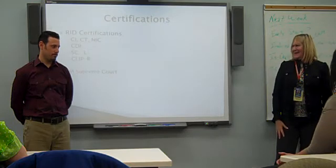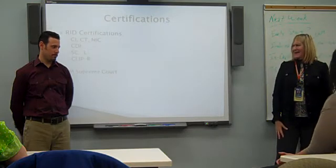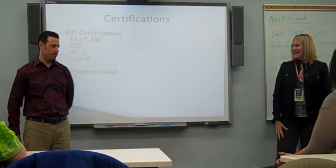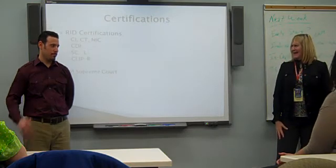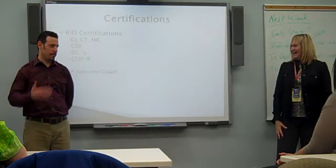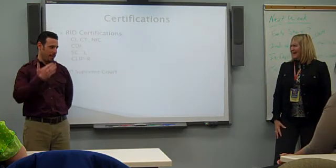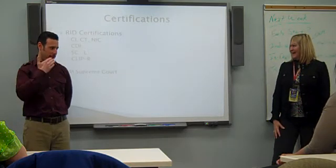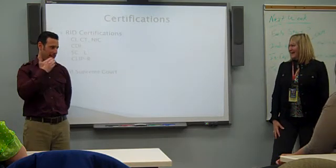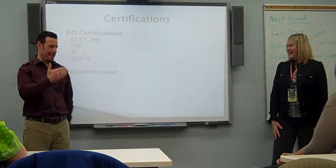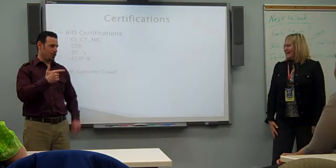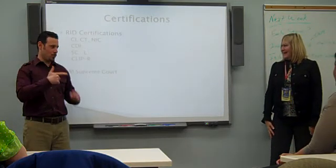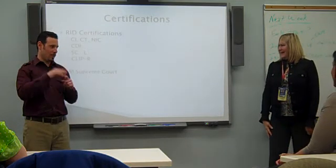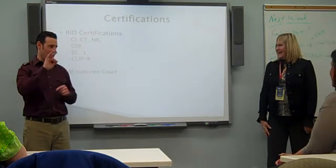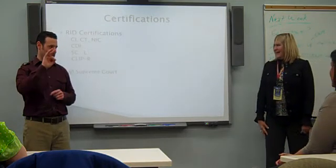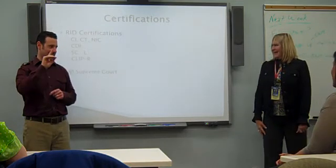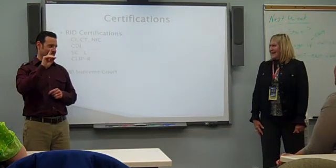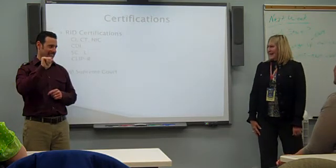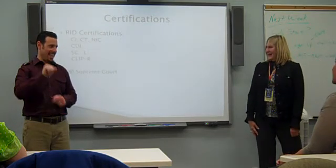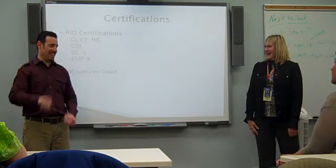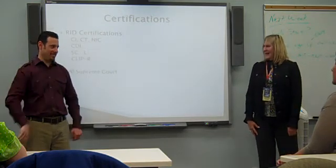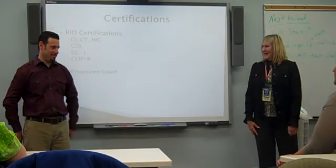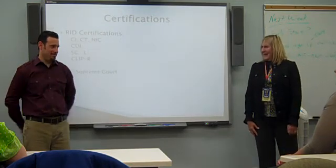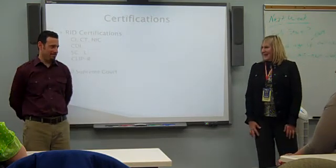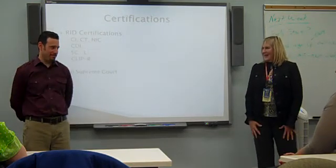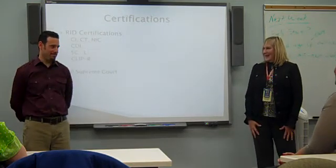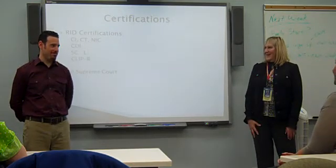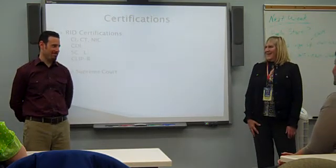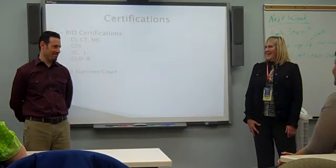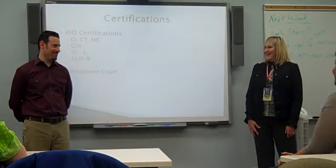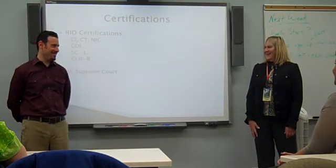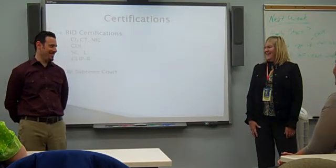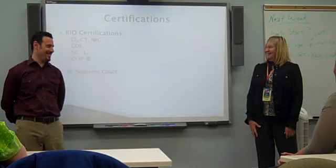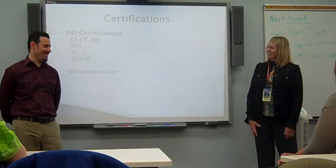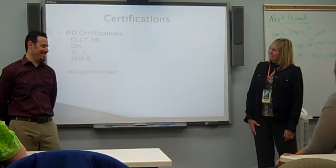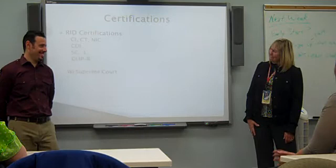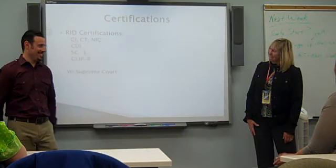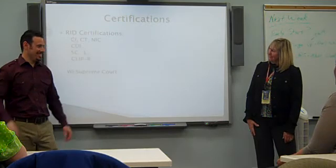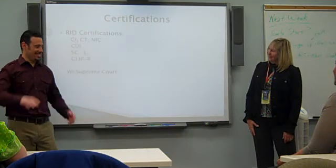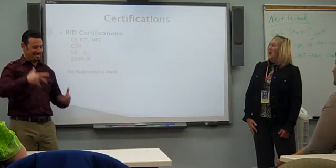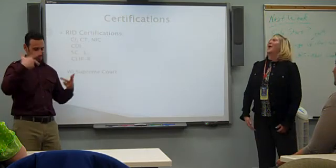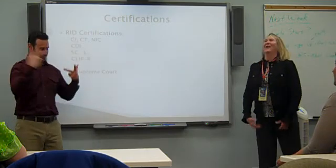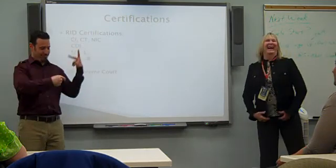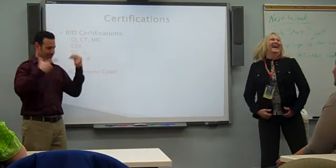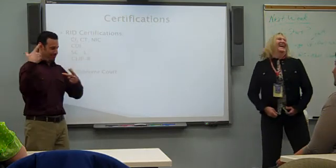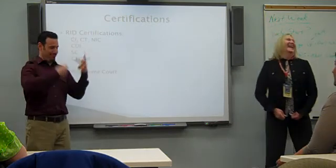Because girls who really are 16, do they even look like they're 16? They fool you.